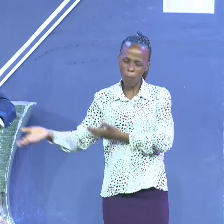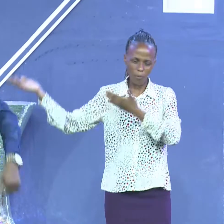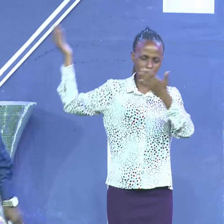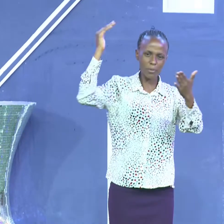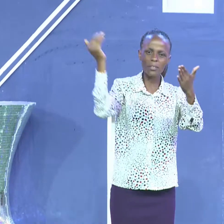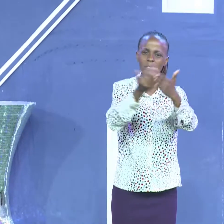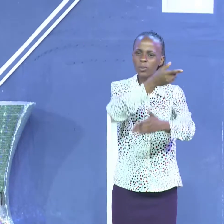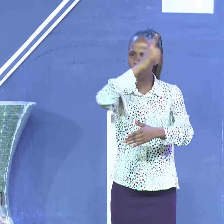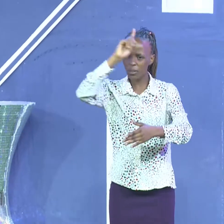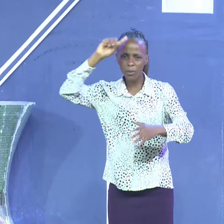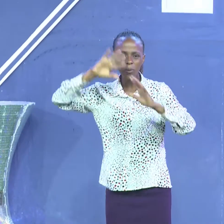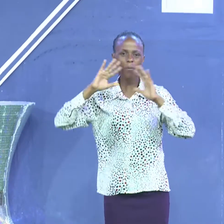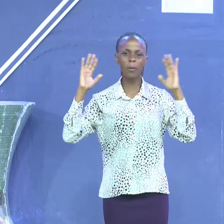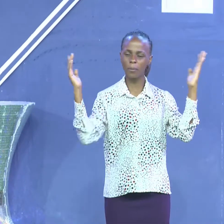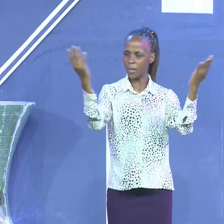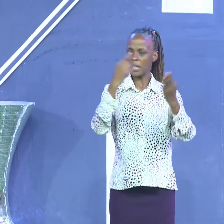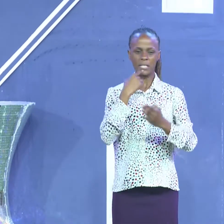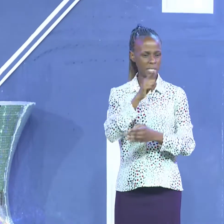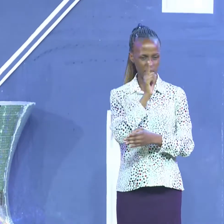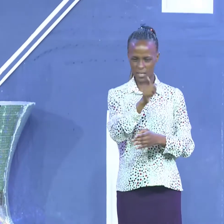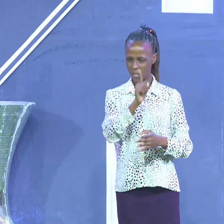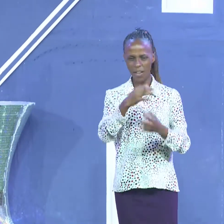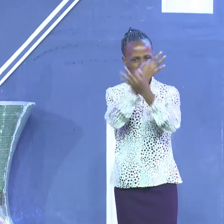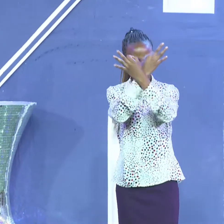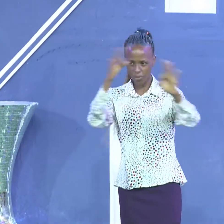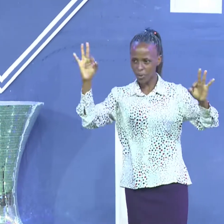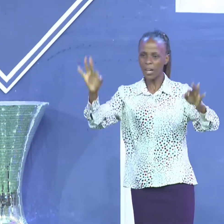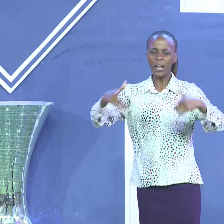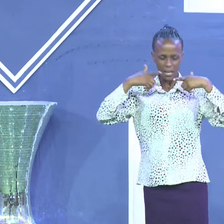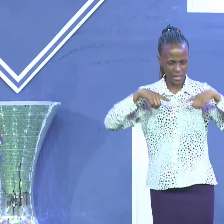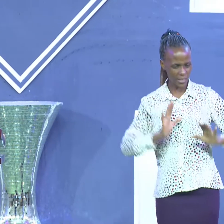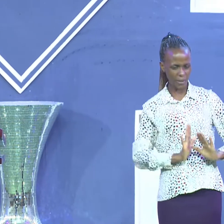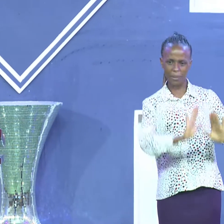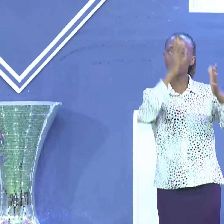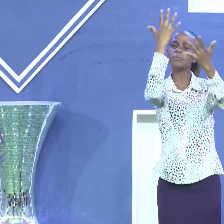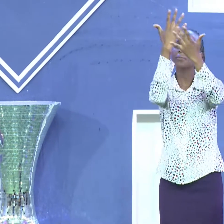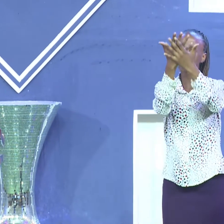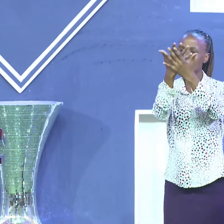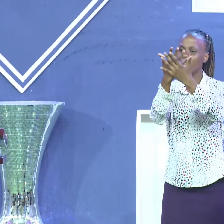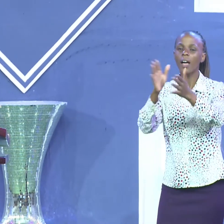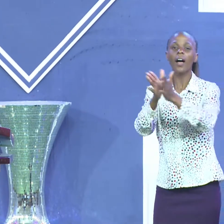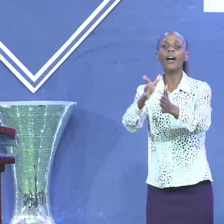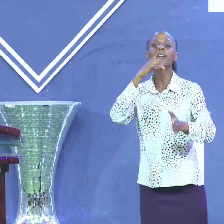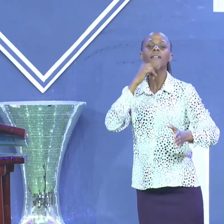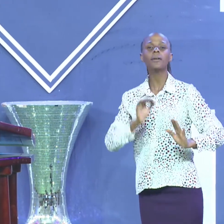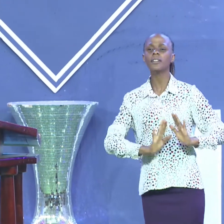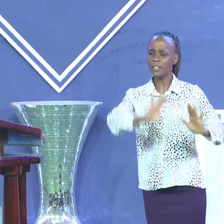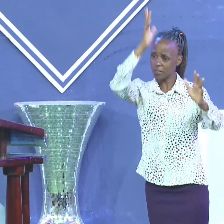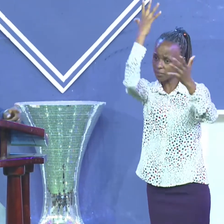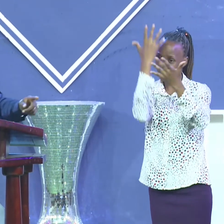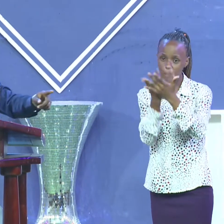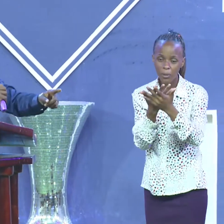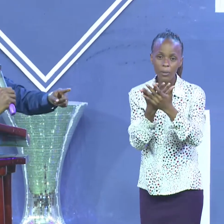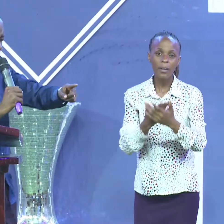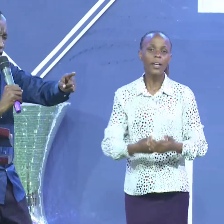Until the Lord brought King Evil-Merodach and said, I've released you from him. Let him go out of prison. And the man got